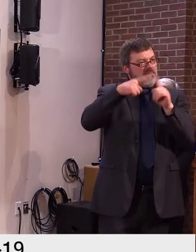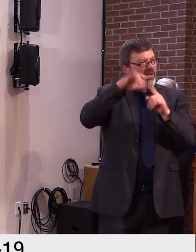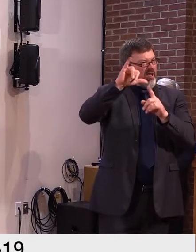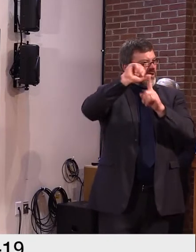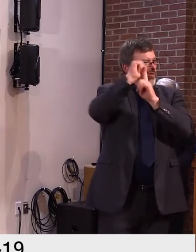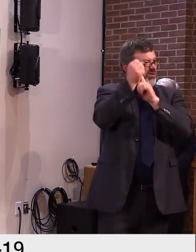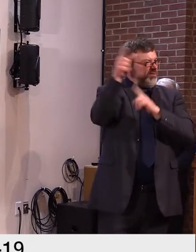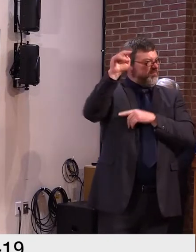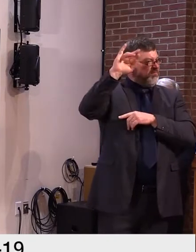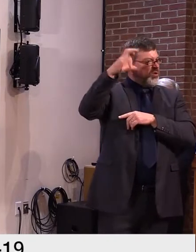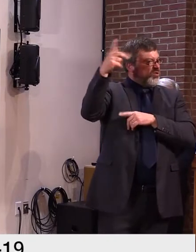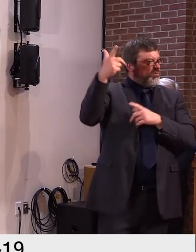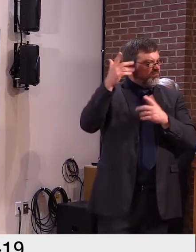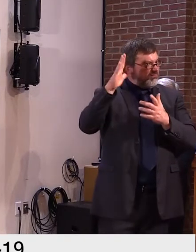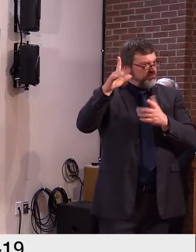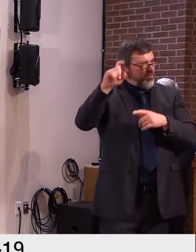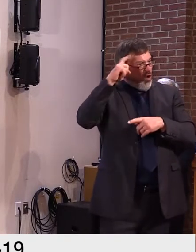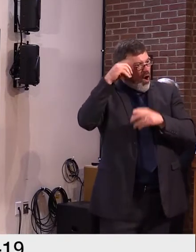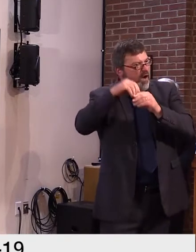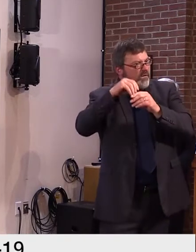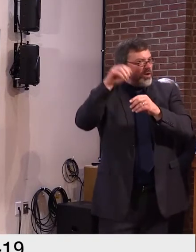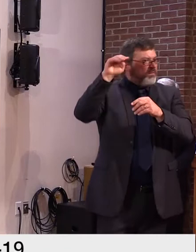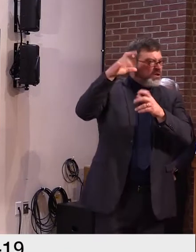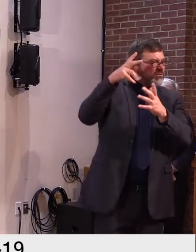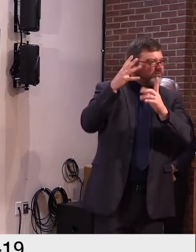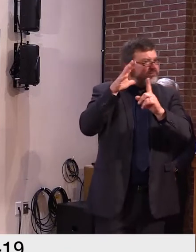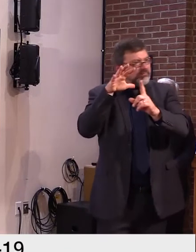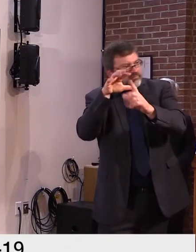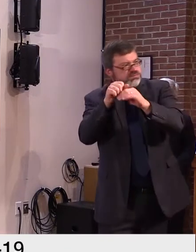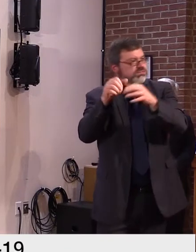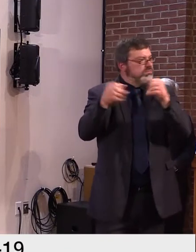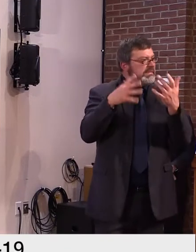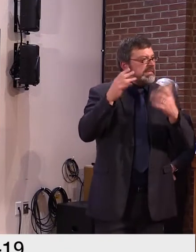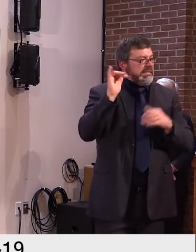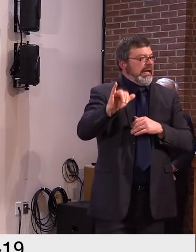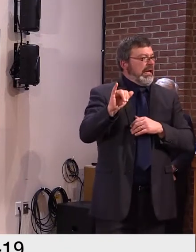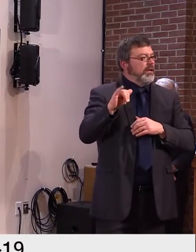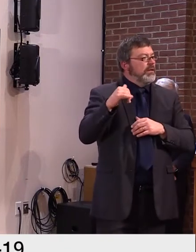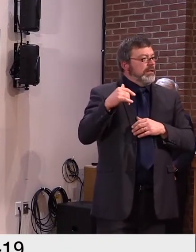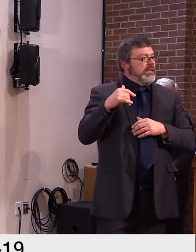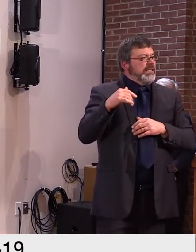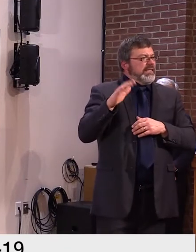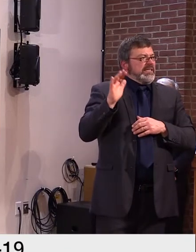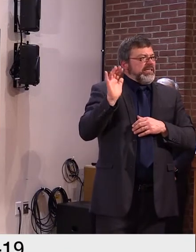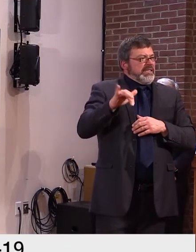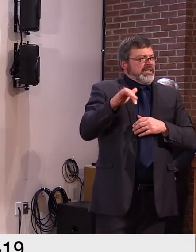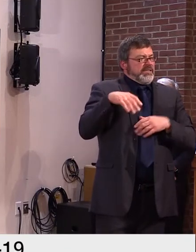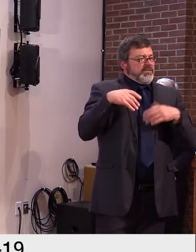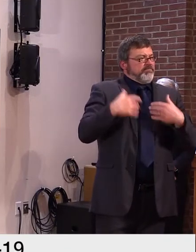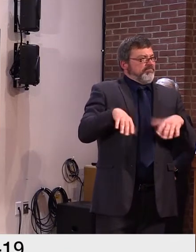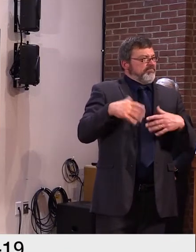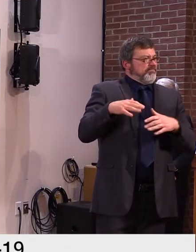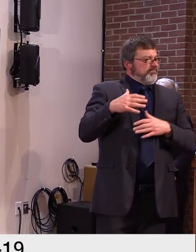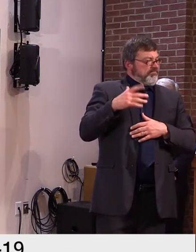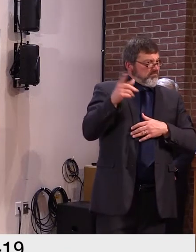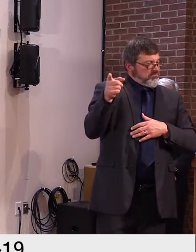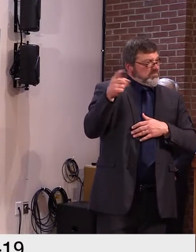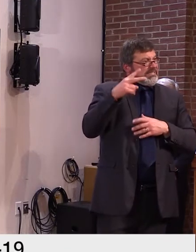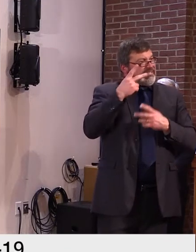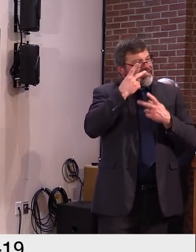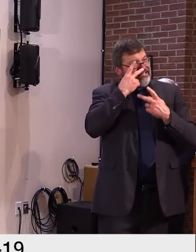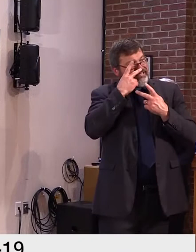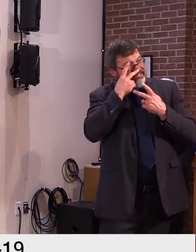Have you yourself seen an increase in negativity or possible threats following lockdown restrictions over the past few months?